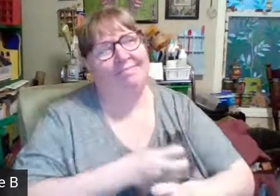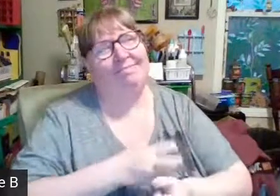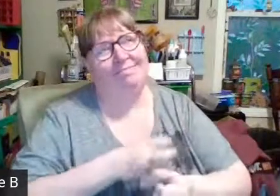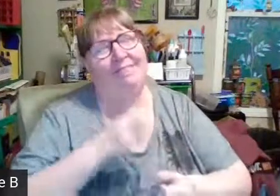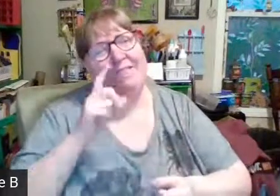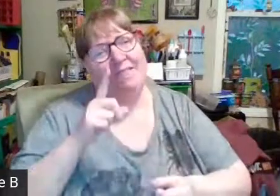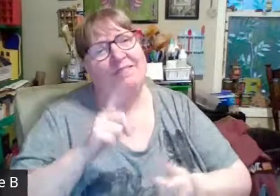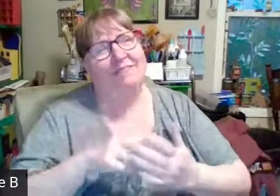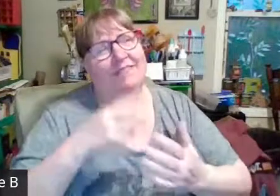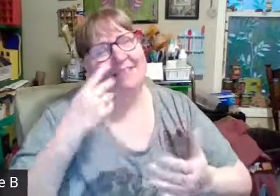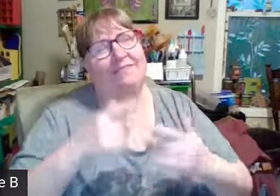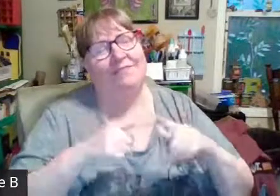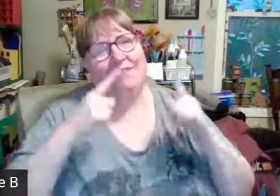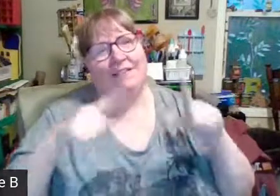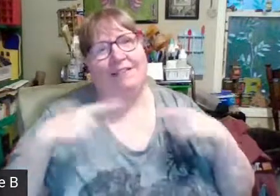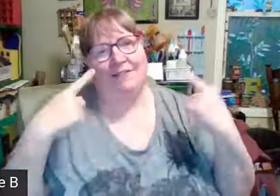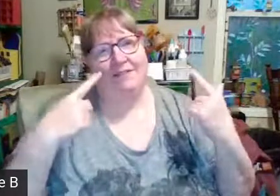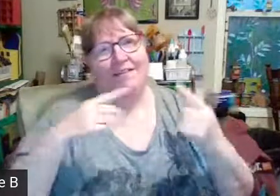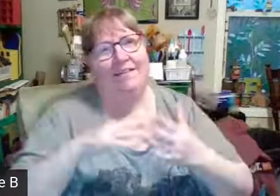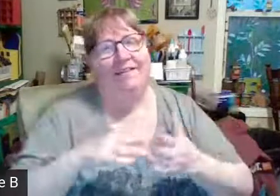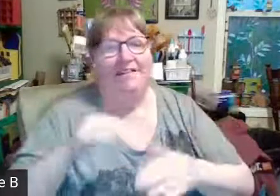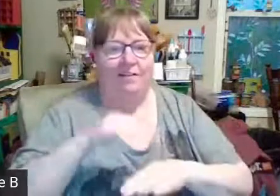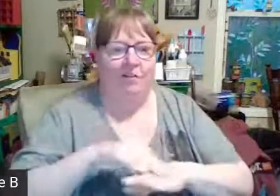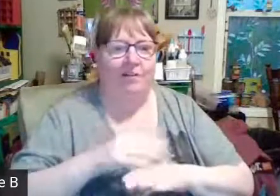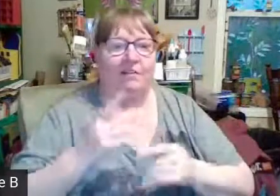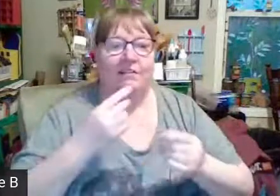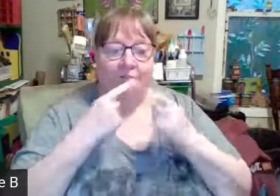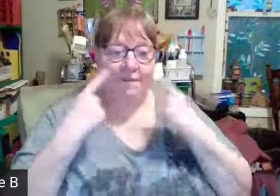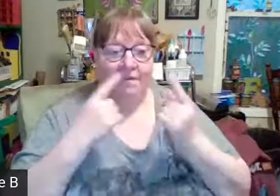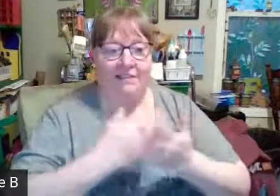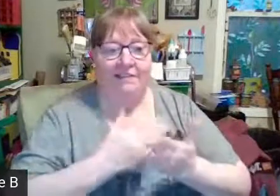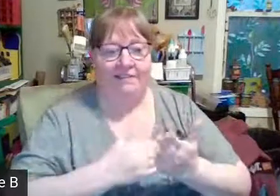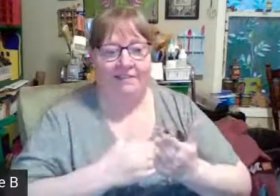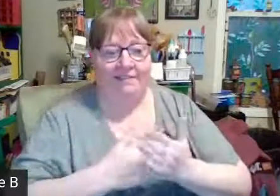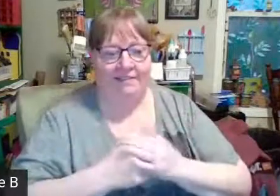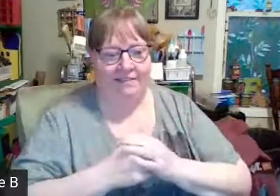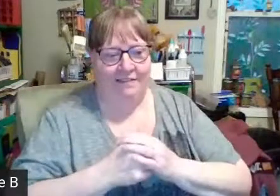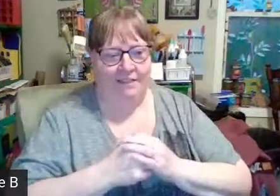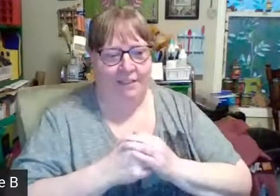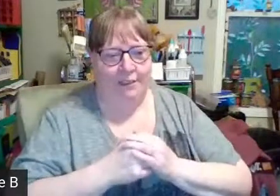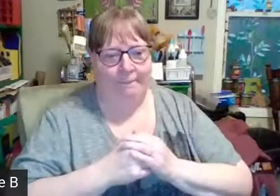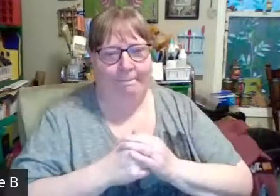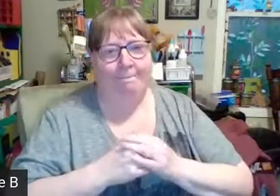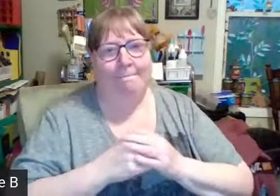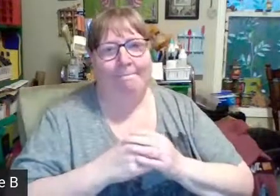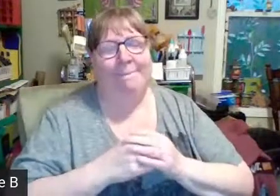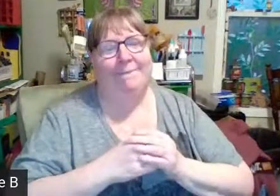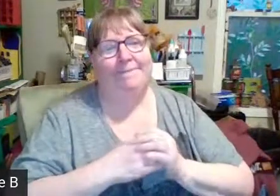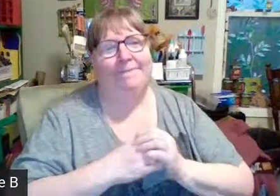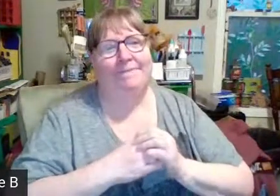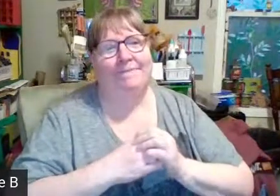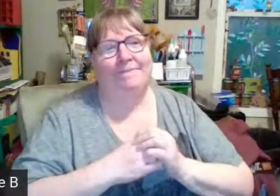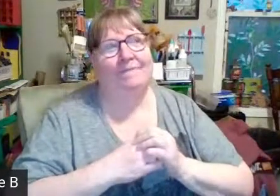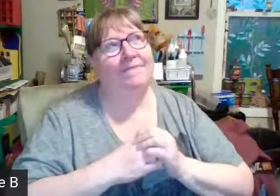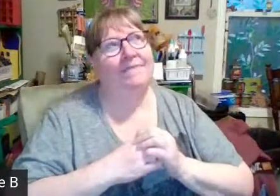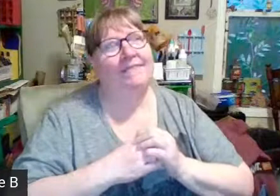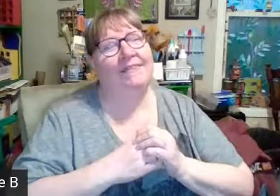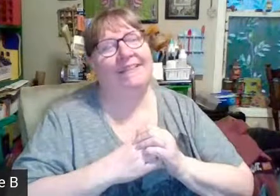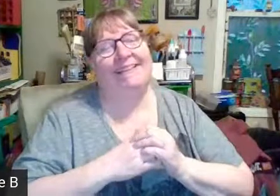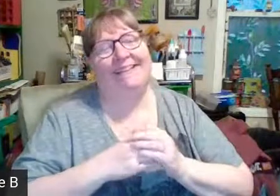smile list, or like I hit a huge lace mother load at a garage sale of all